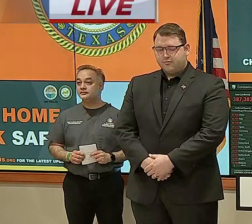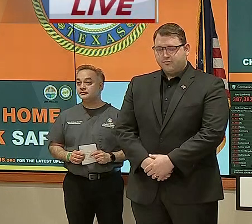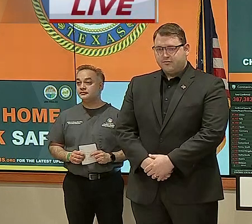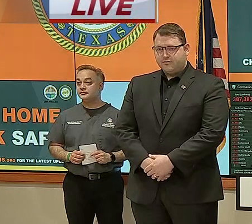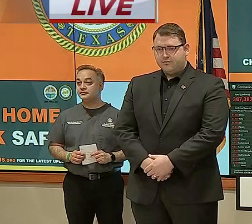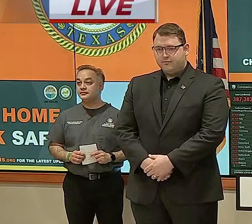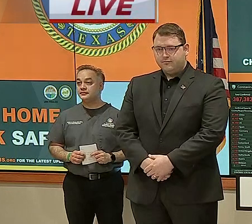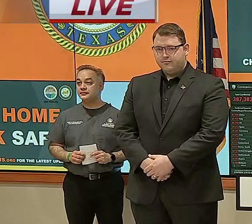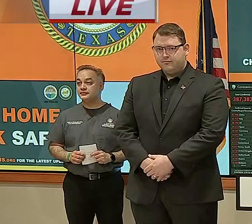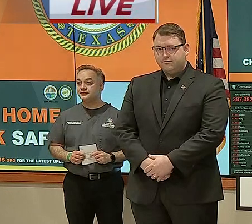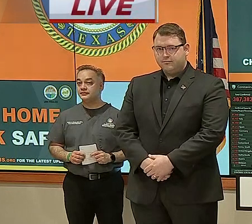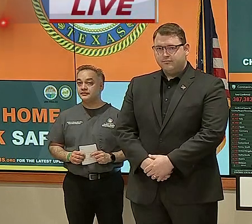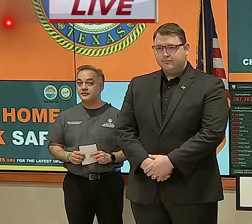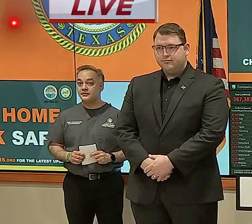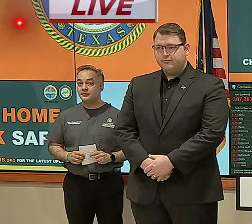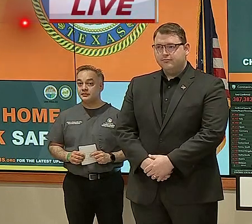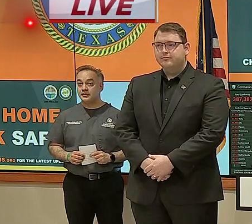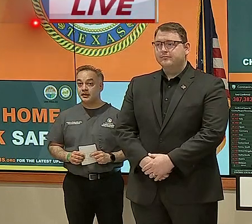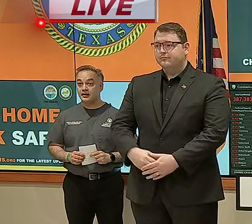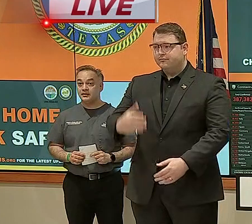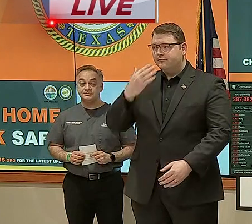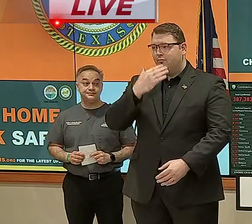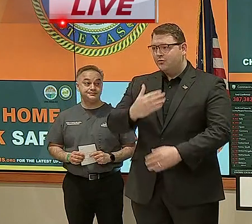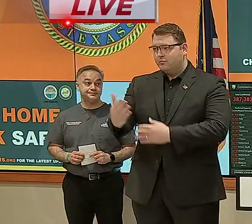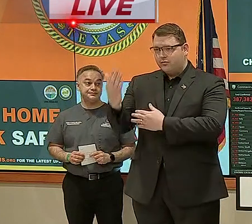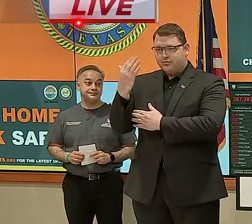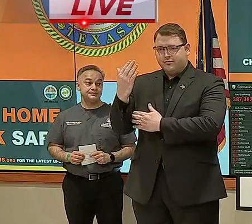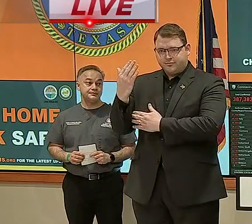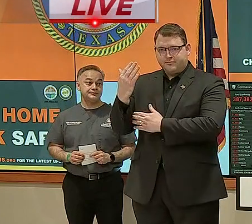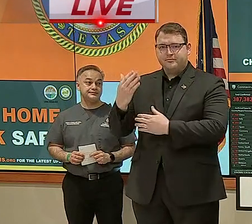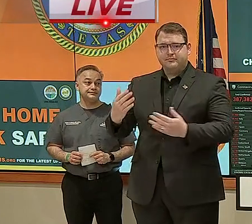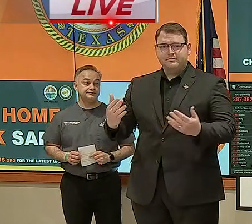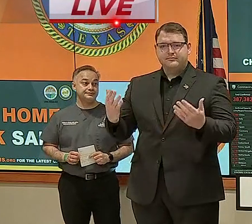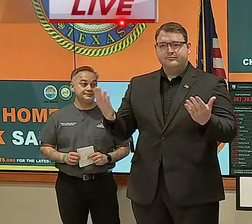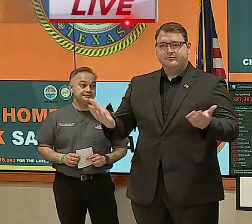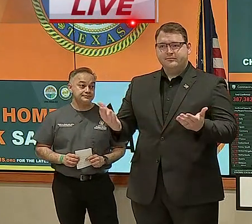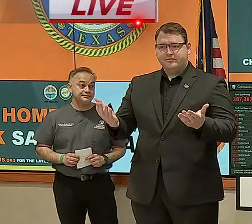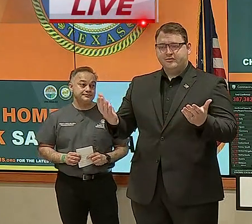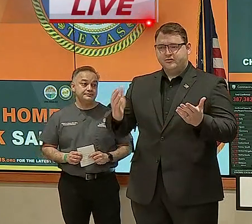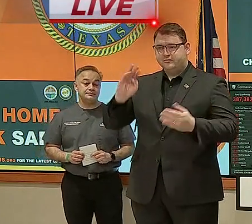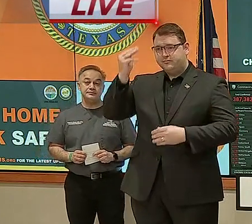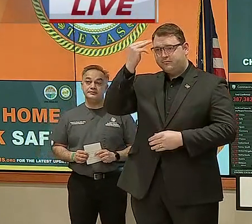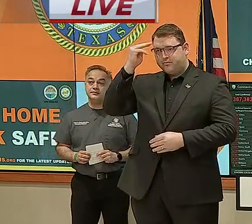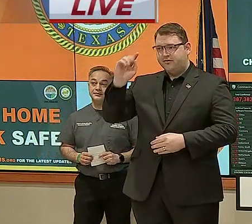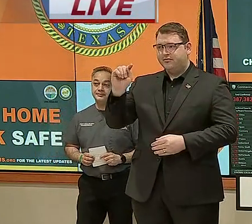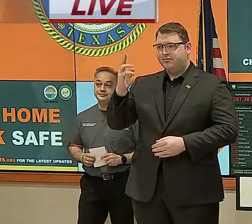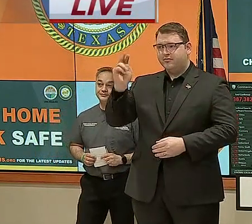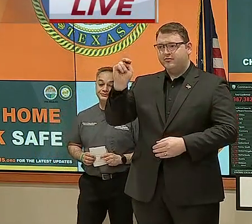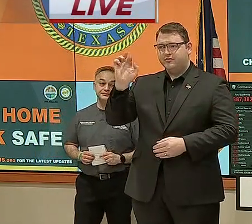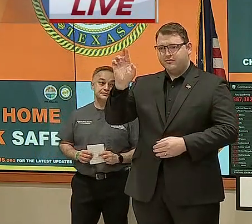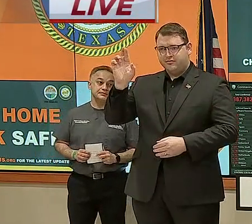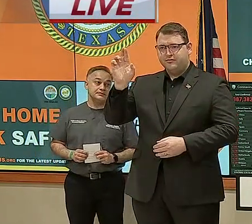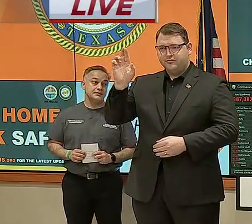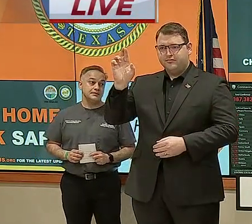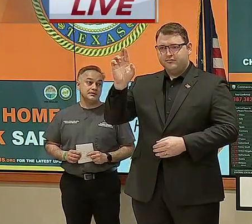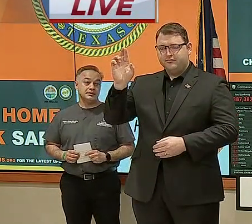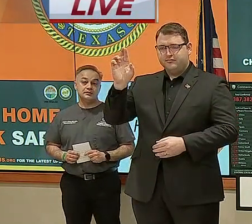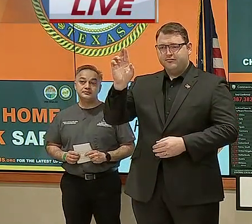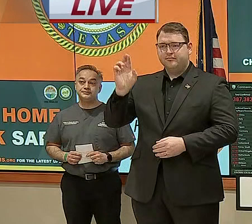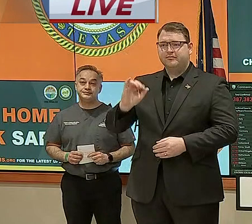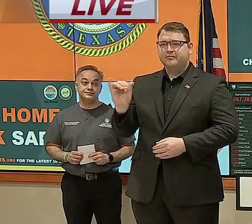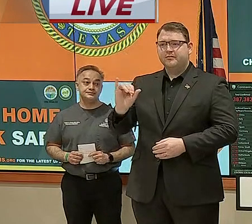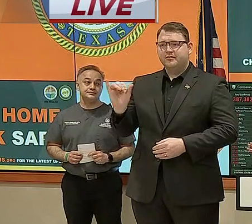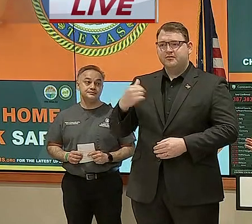just stay at home. We're told things will still be open. We want to listen in right now to Judge. I'm here with Mayor Sylvester Turner. We also